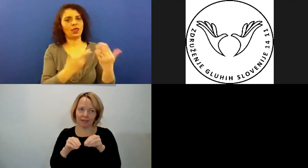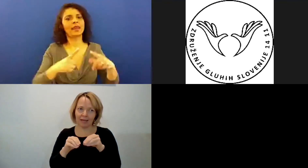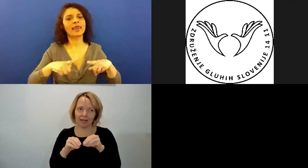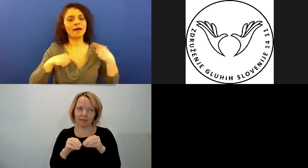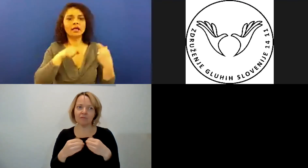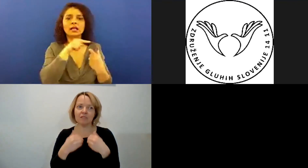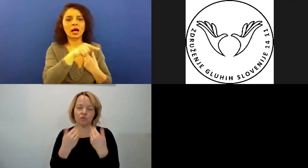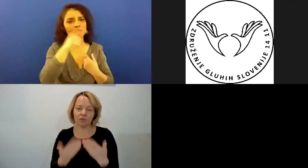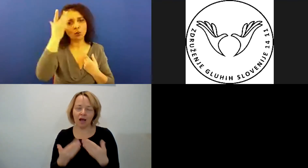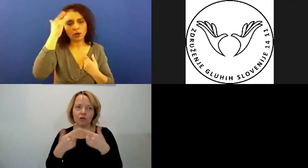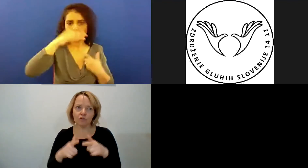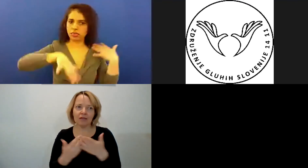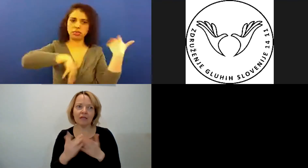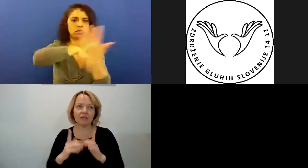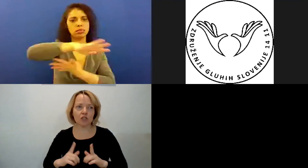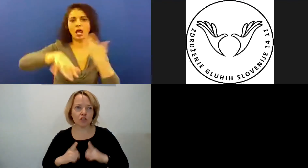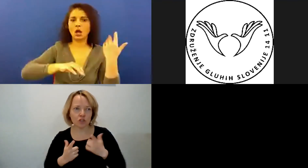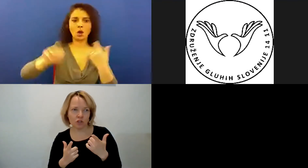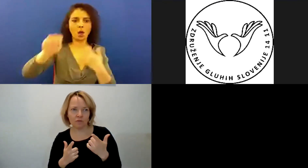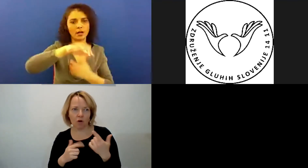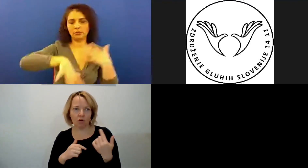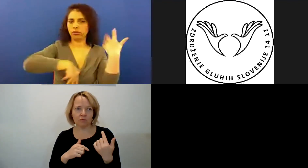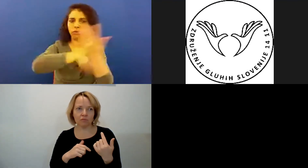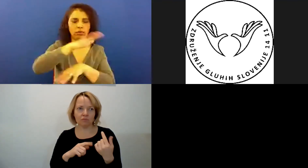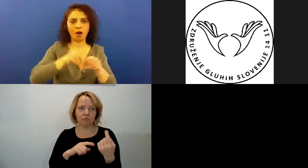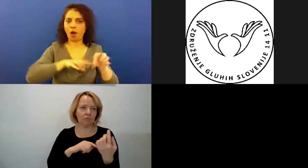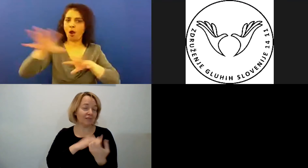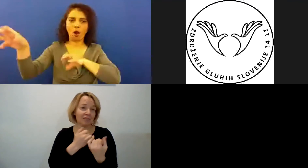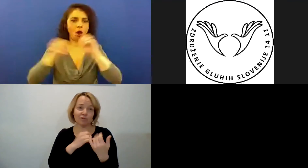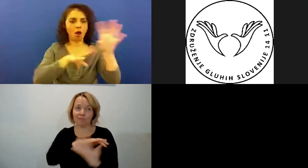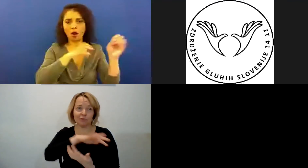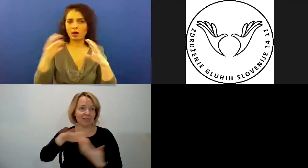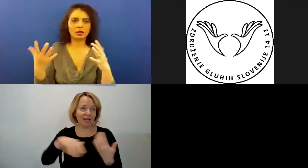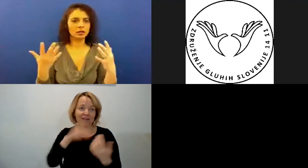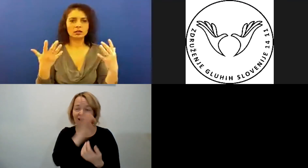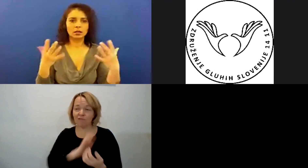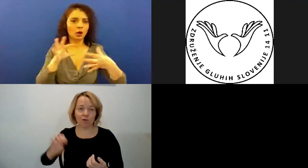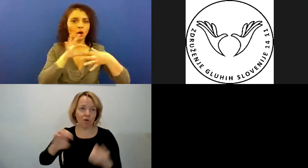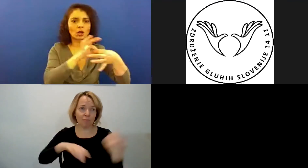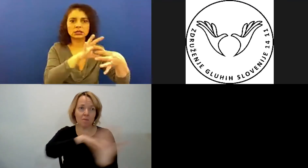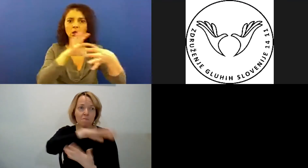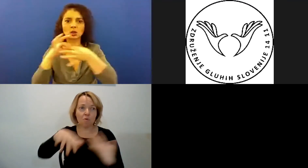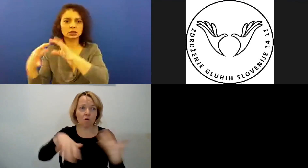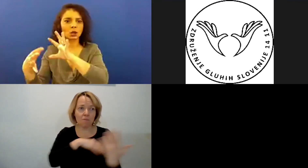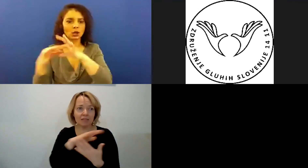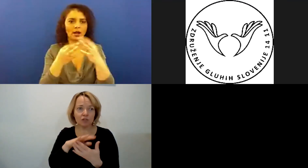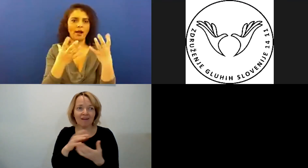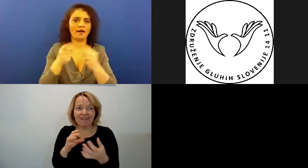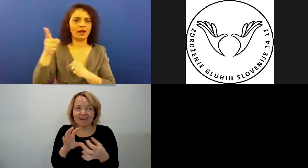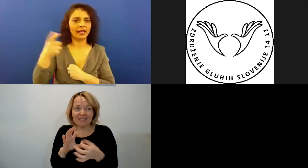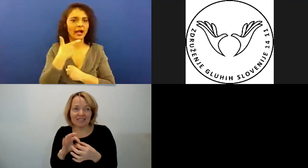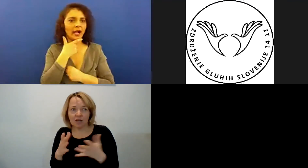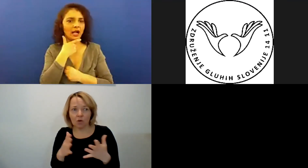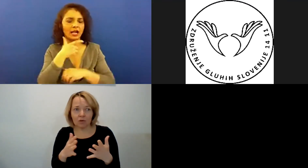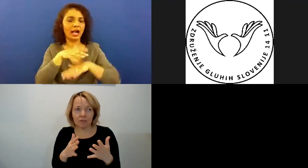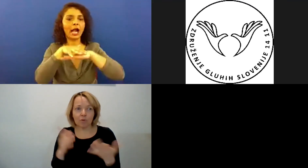to allow Roma to live in England and have their proper identity and to give